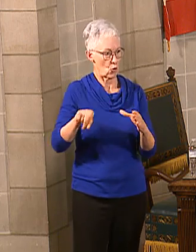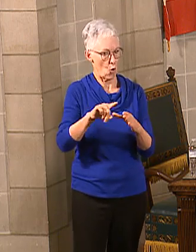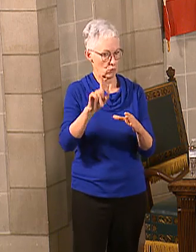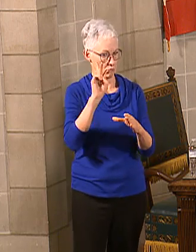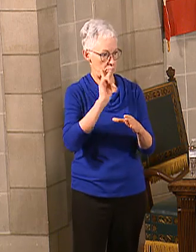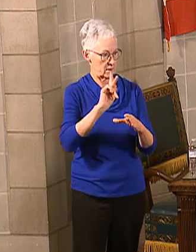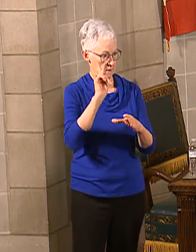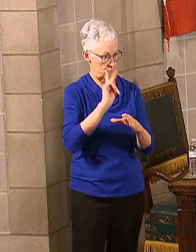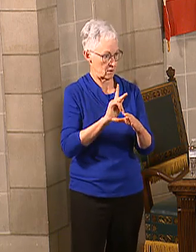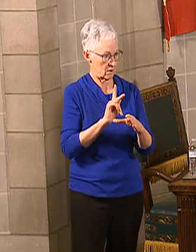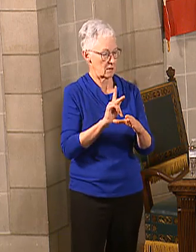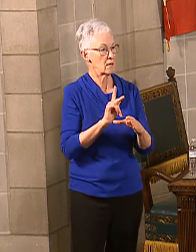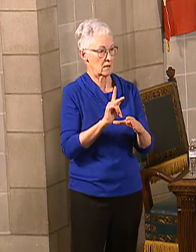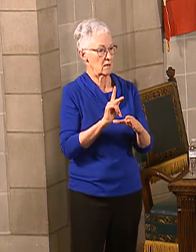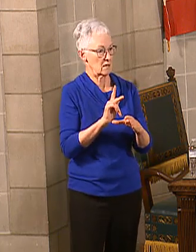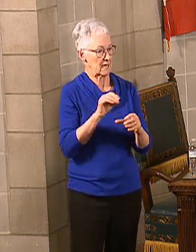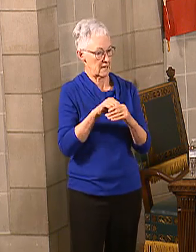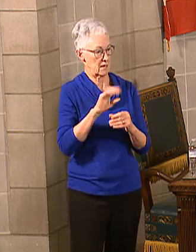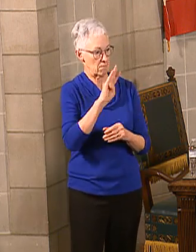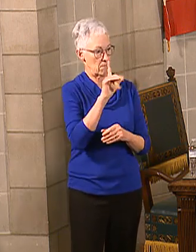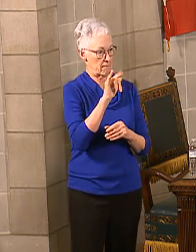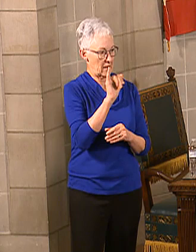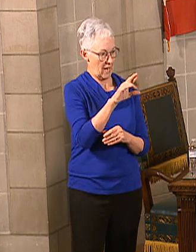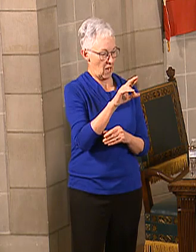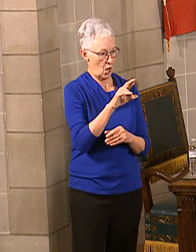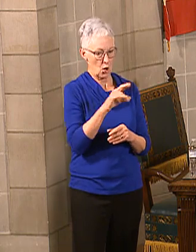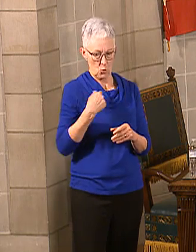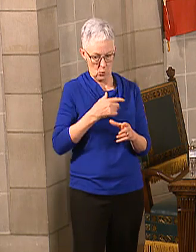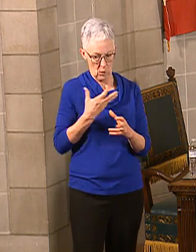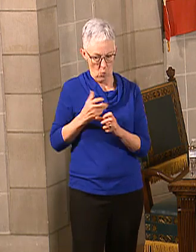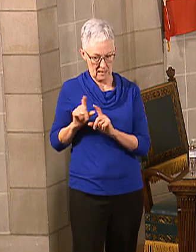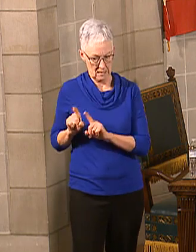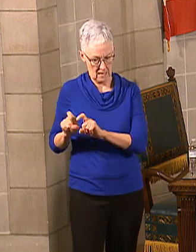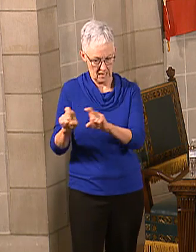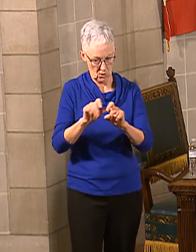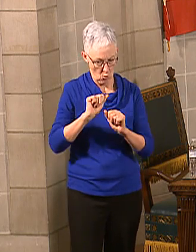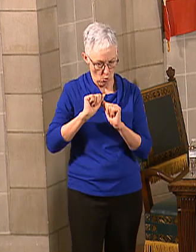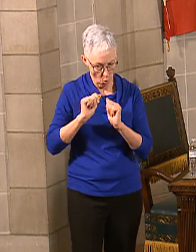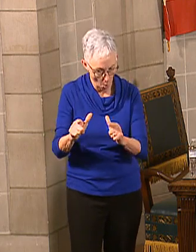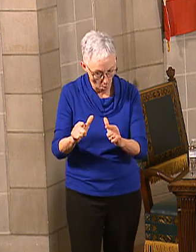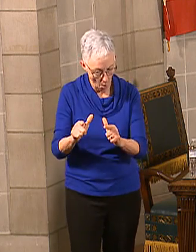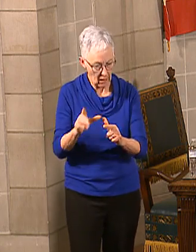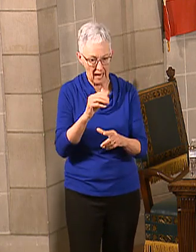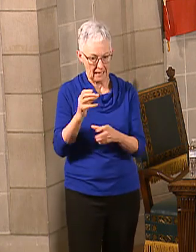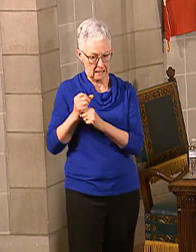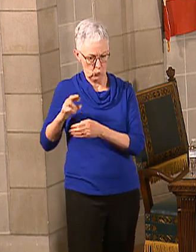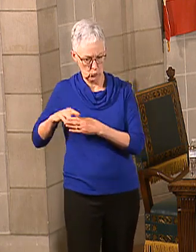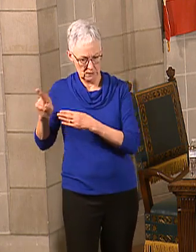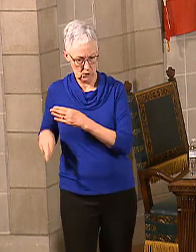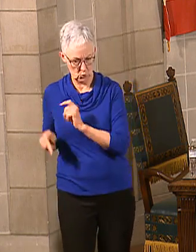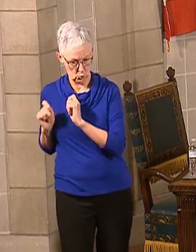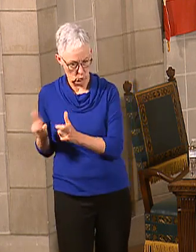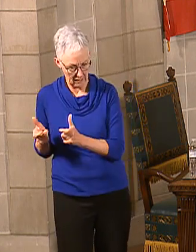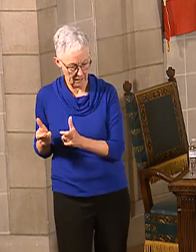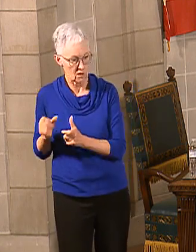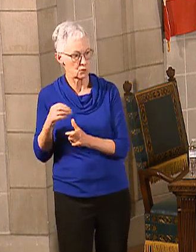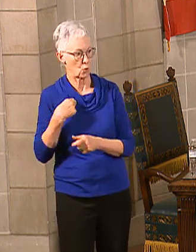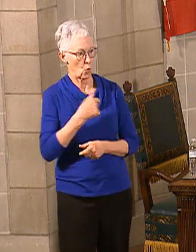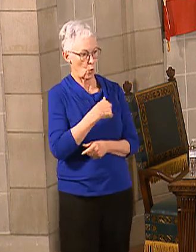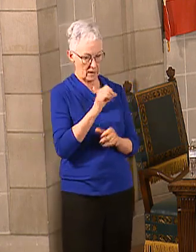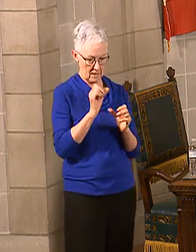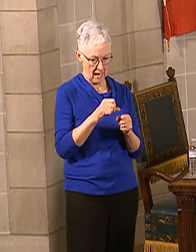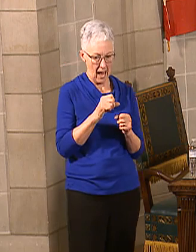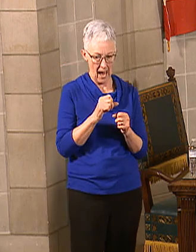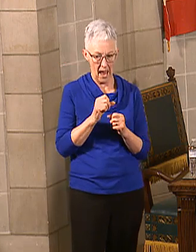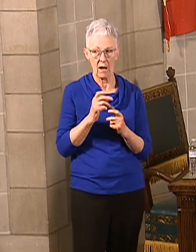House issue in Blair, what we wanted to do is make sure we got everybody tested and got that turned around quickly. When I say everybody, all the residents, all the healthcare